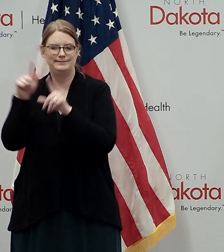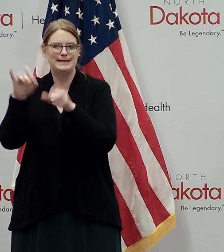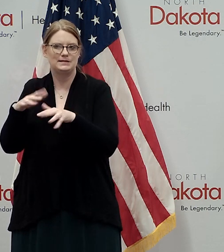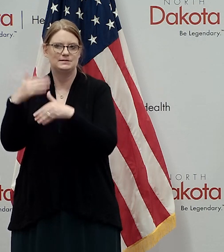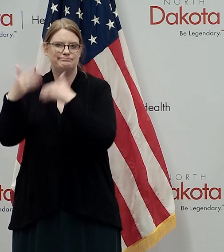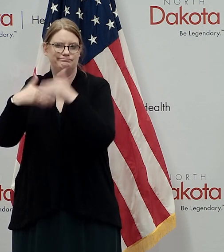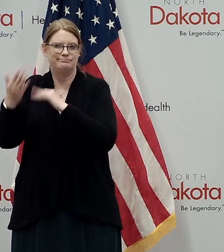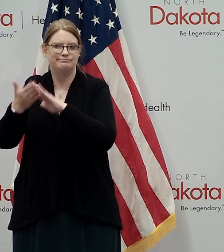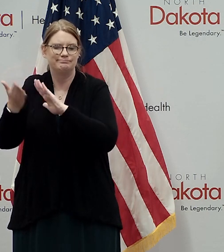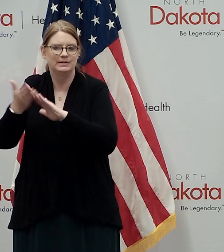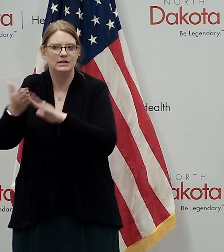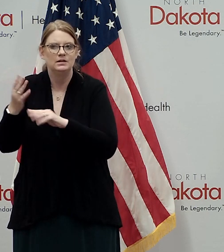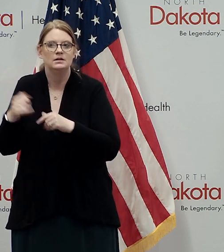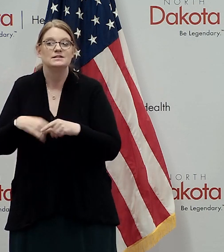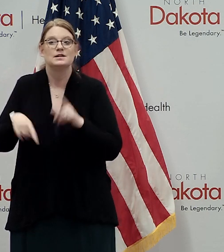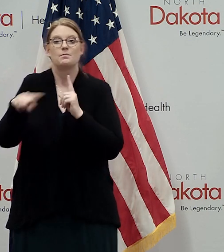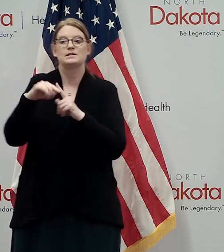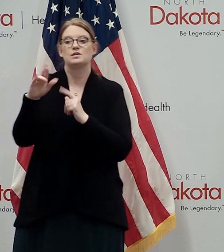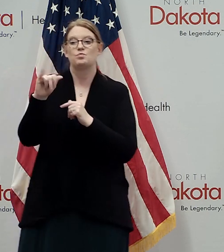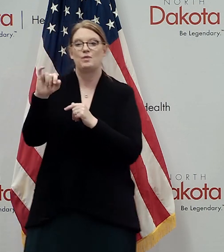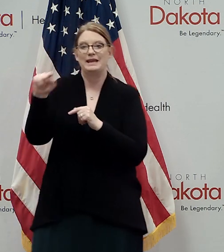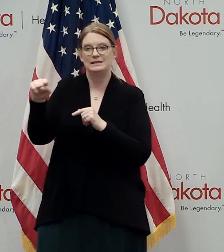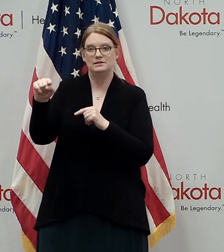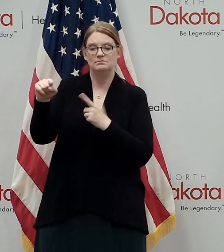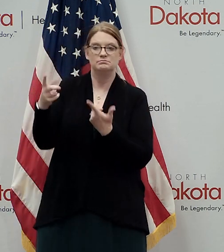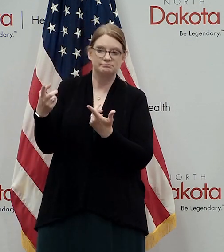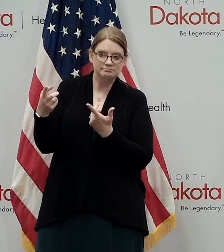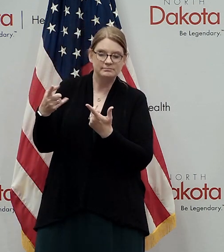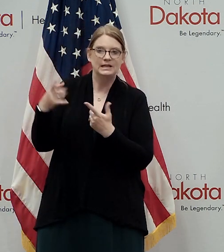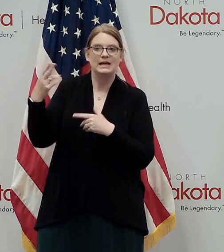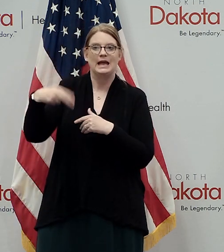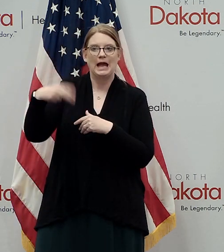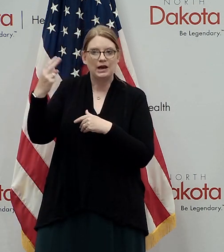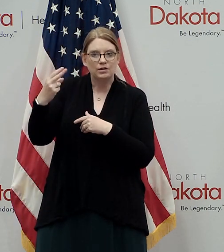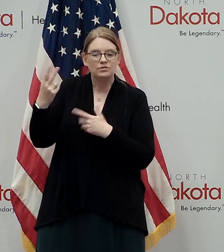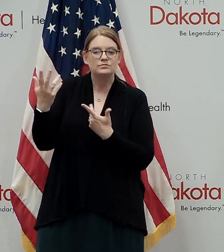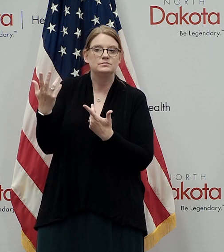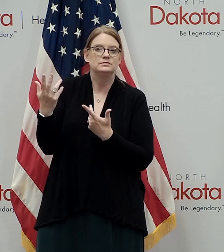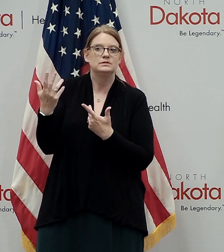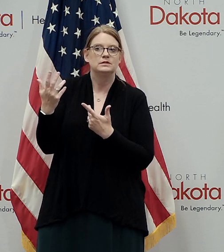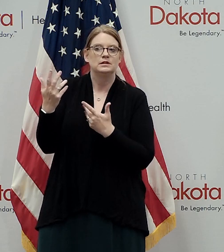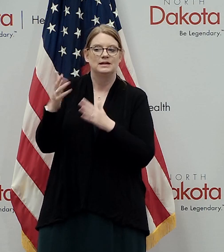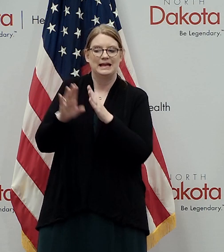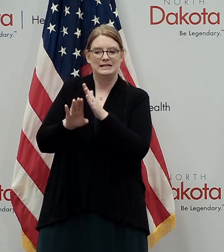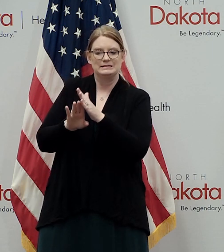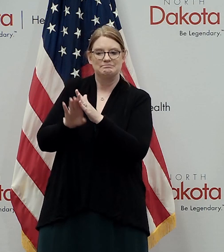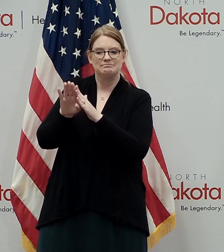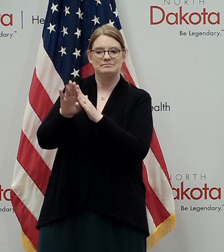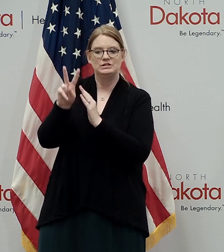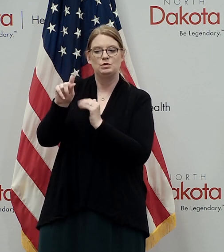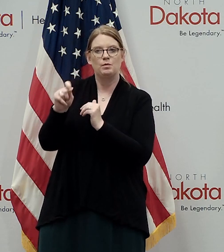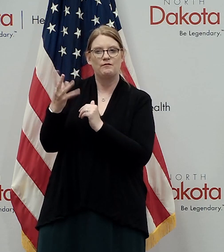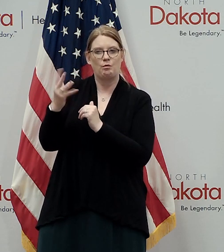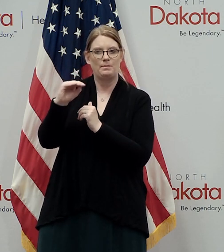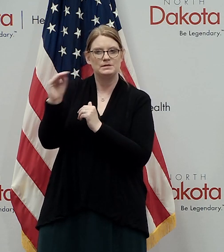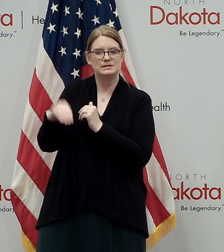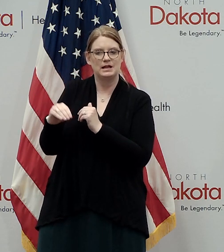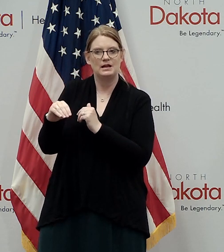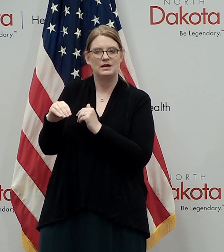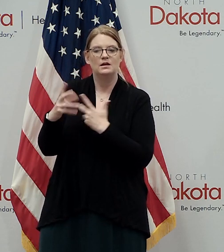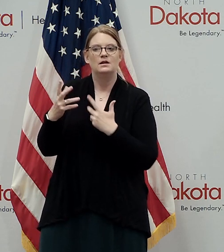the positivity rate yesterday, higher than it has been, and trending up slightly, was 2.4%. On